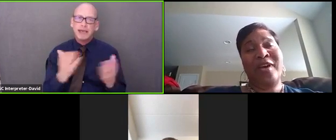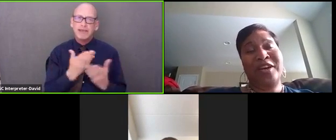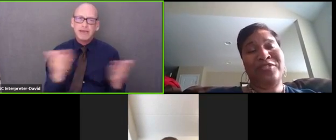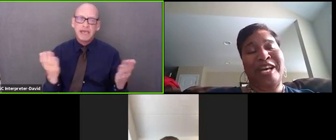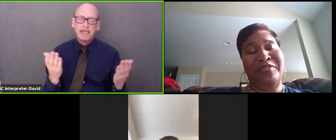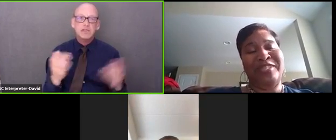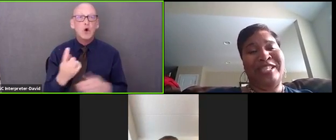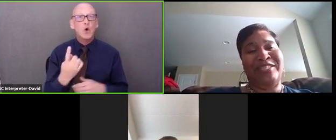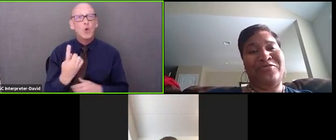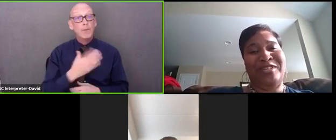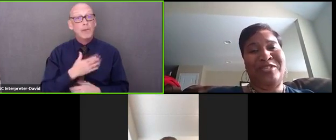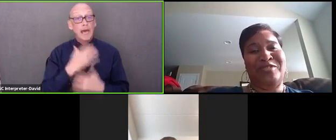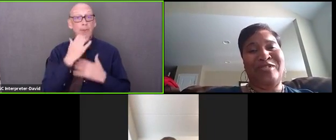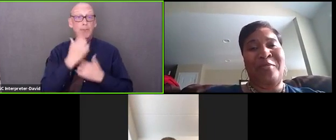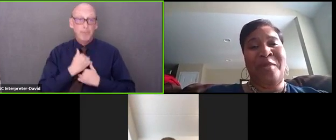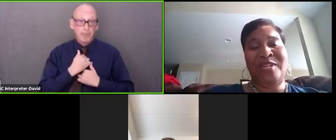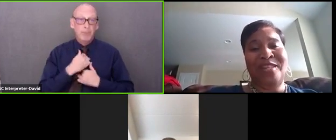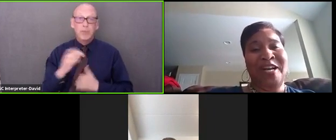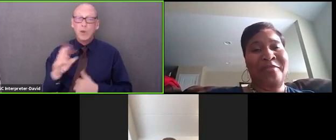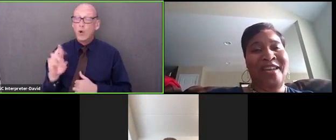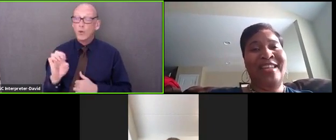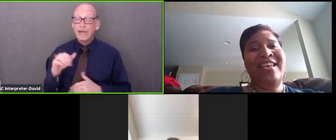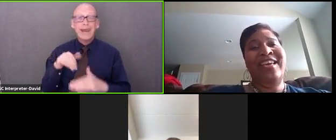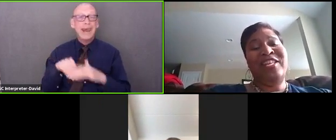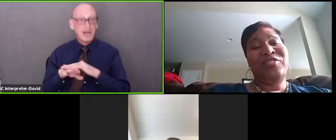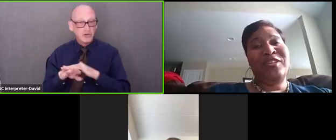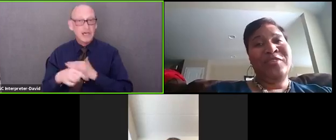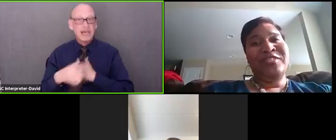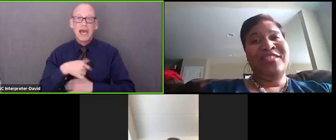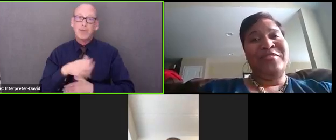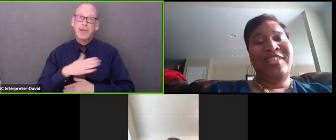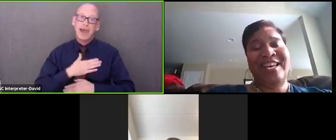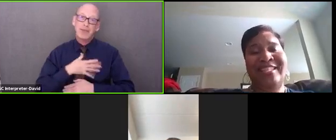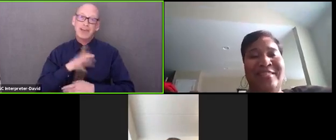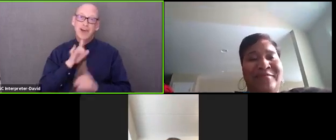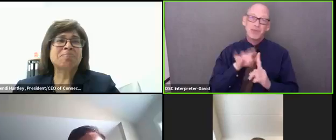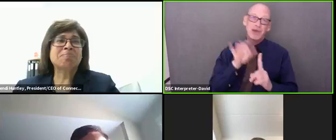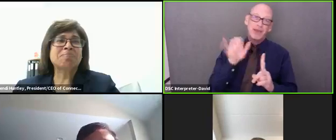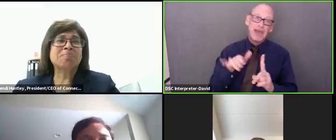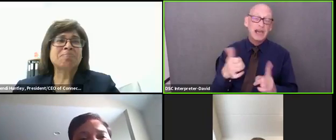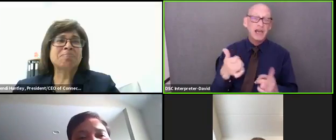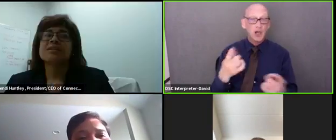my passions obviously is reentry. So I'm happy to talk about it and answer any questions anyone has.